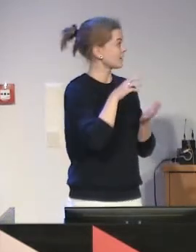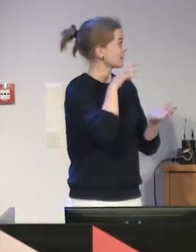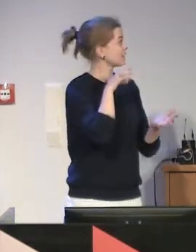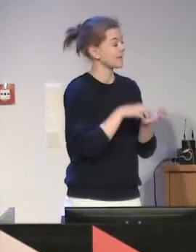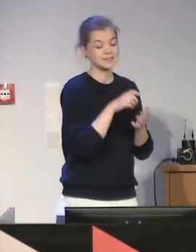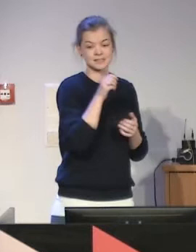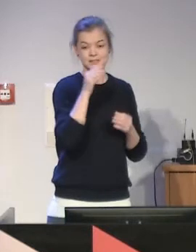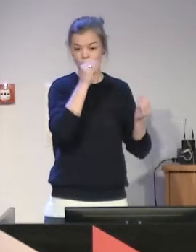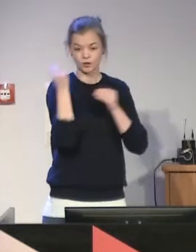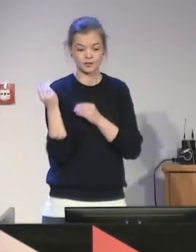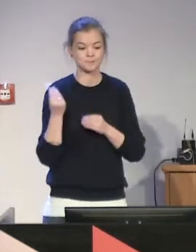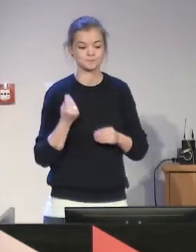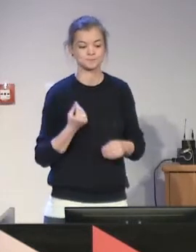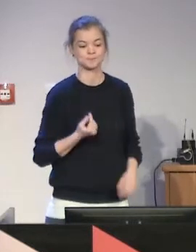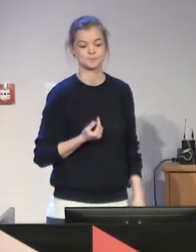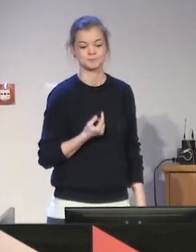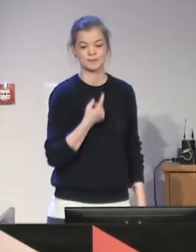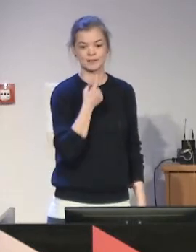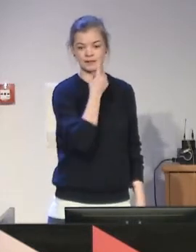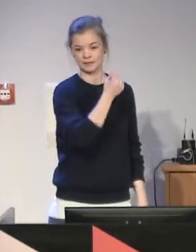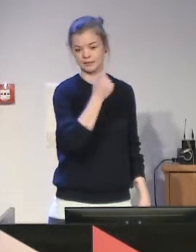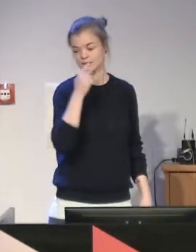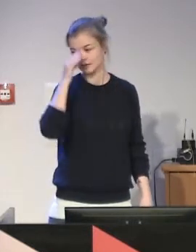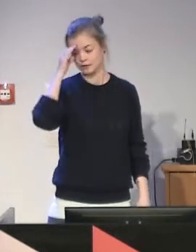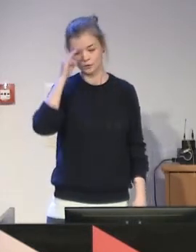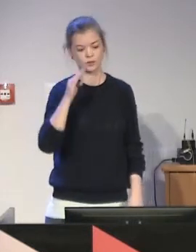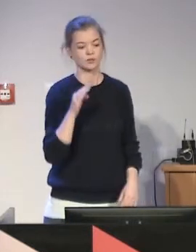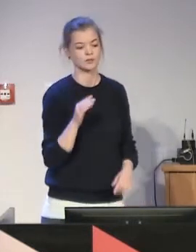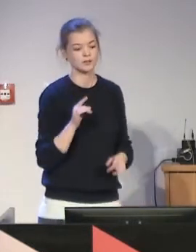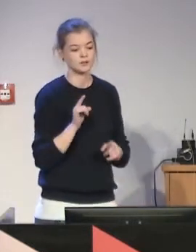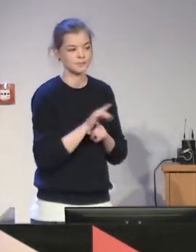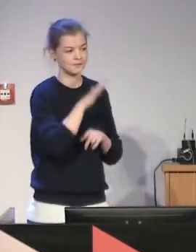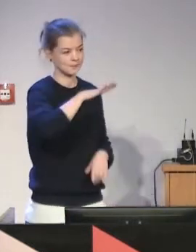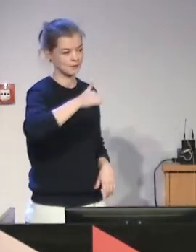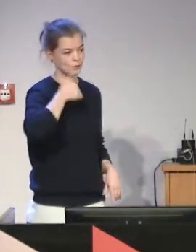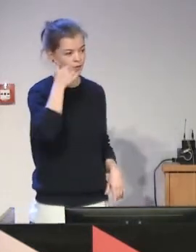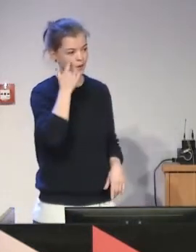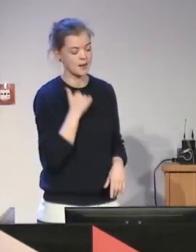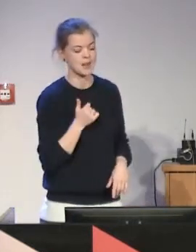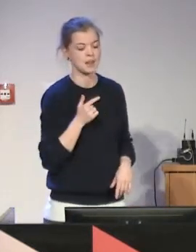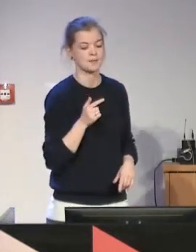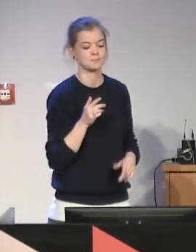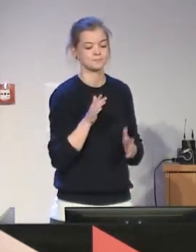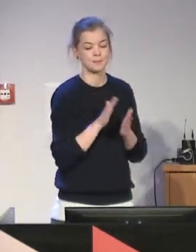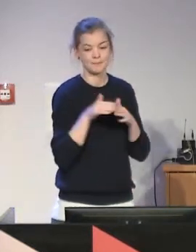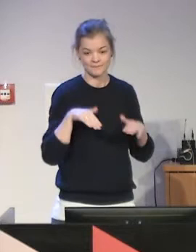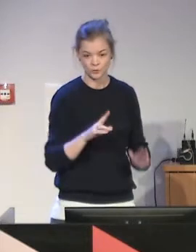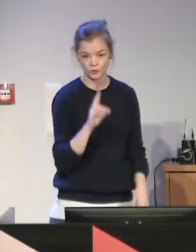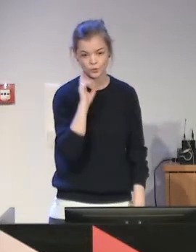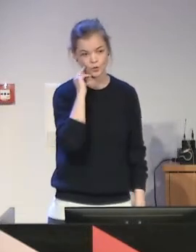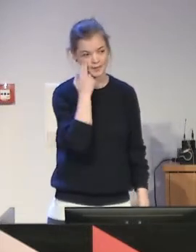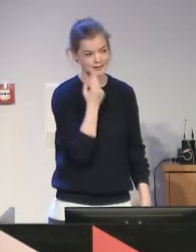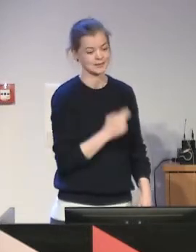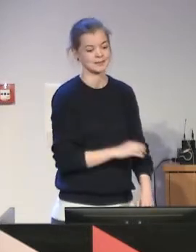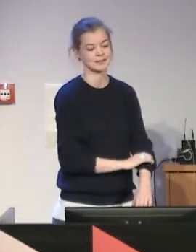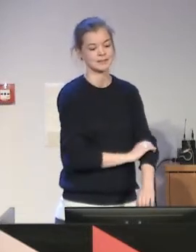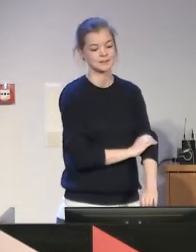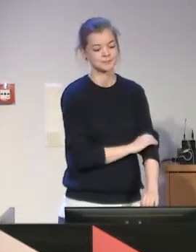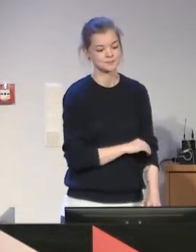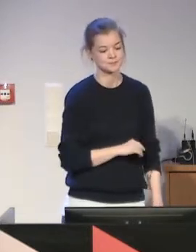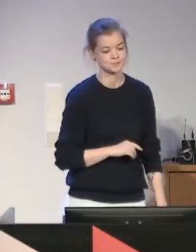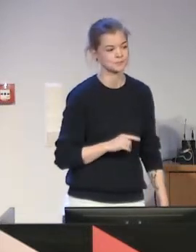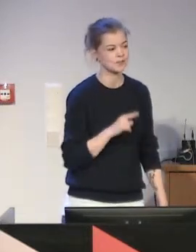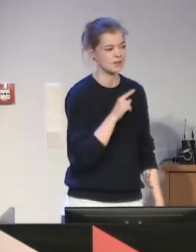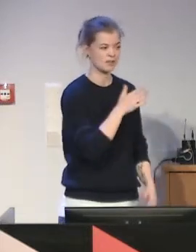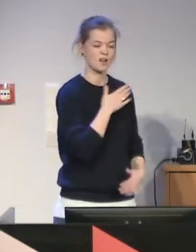So the background for my master's thesis was this boy. He was 15 years old,